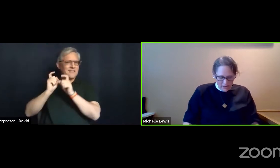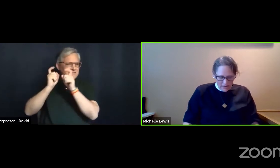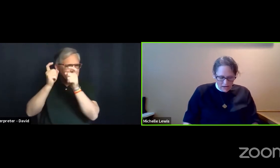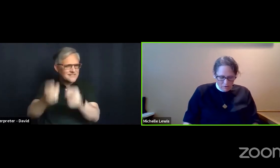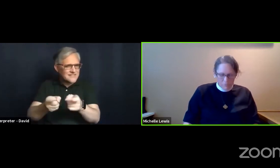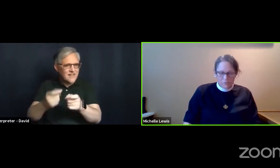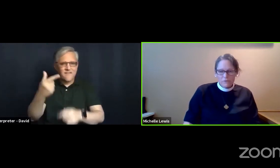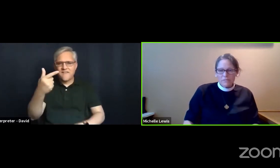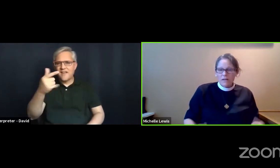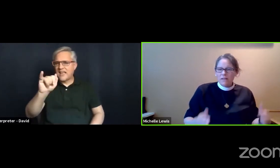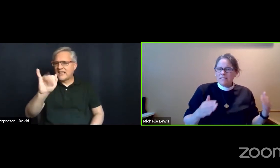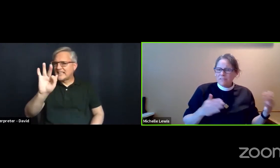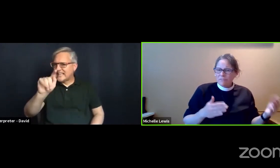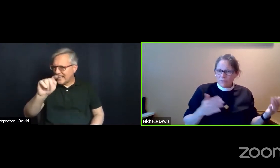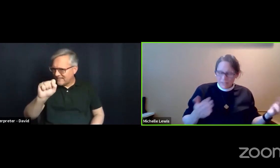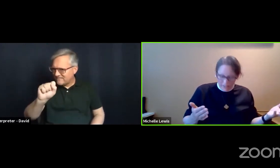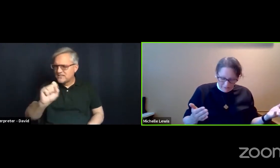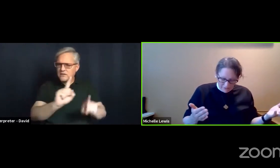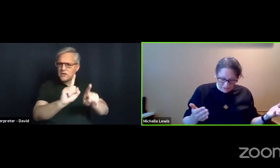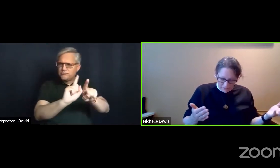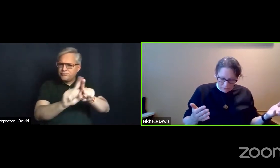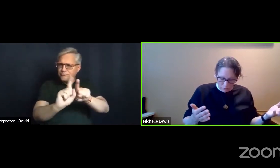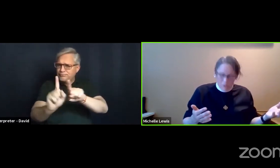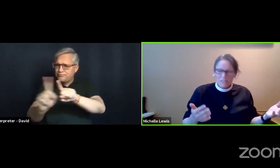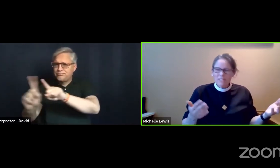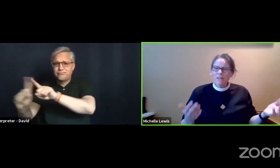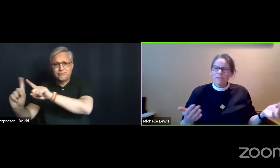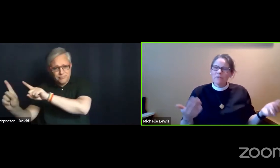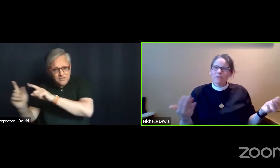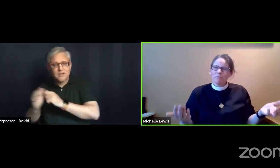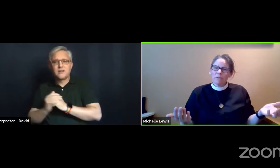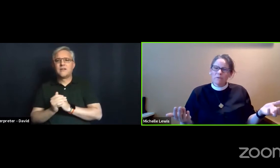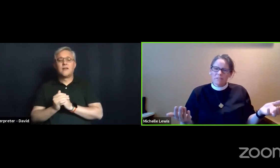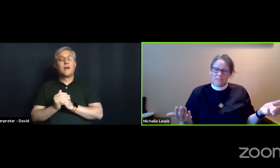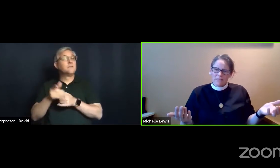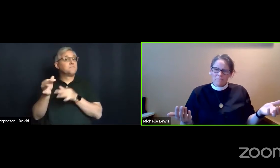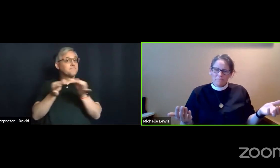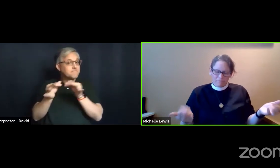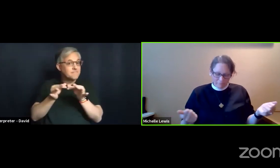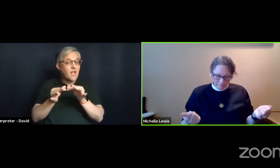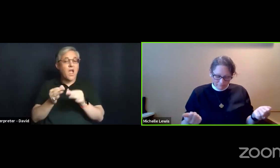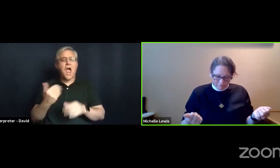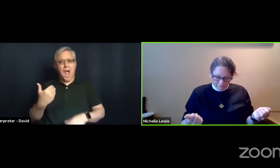comparing how those different gifts work together in community.